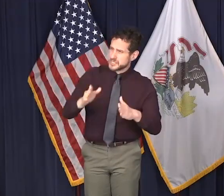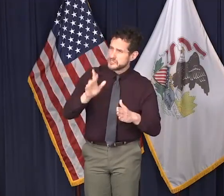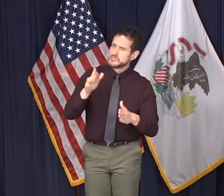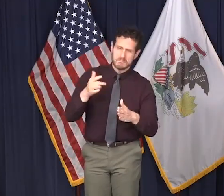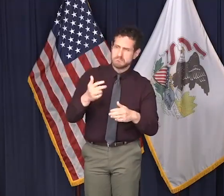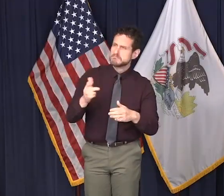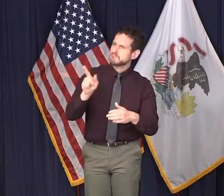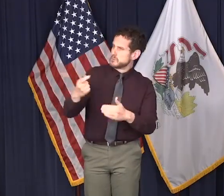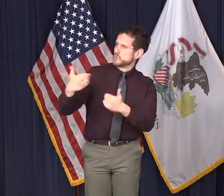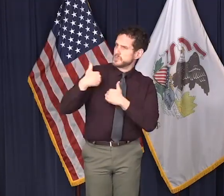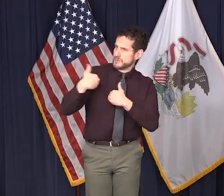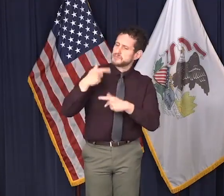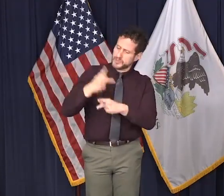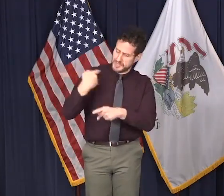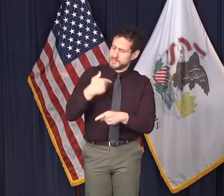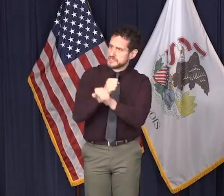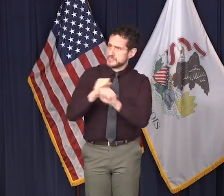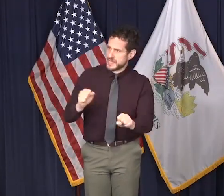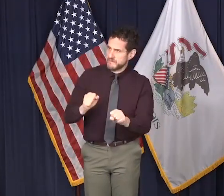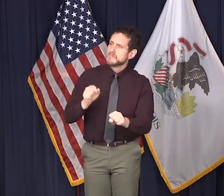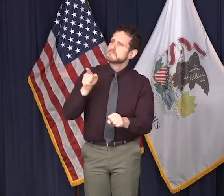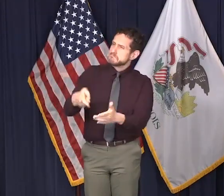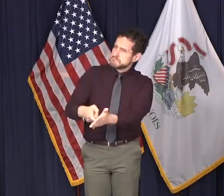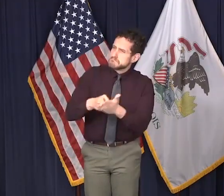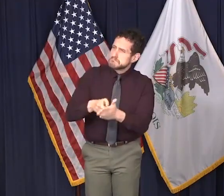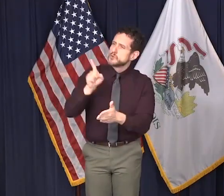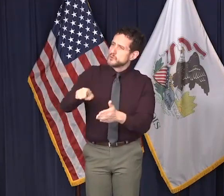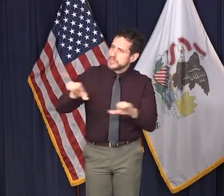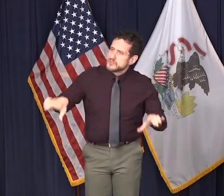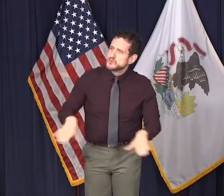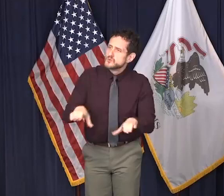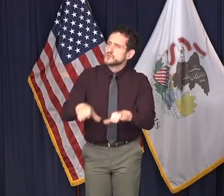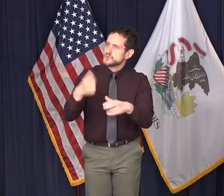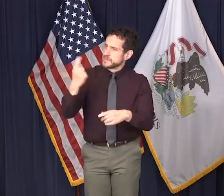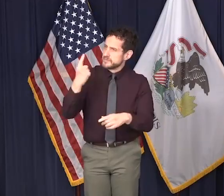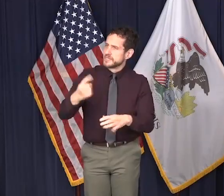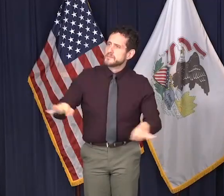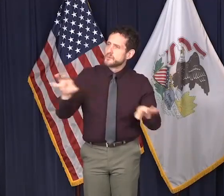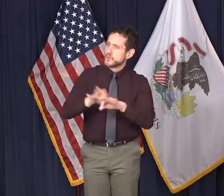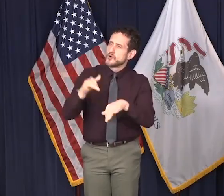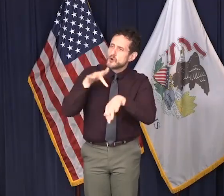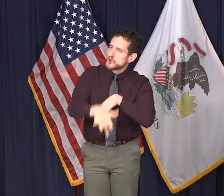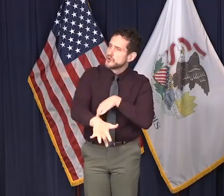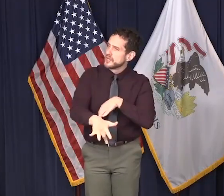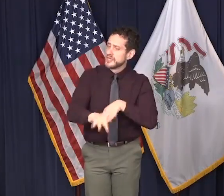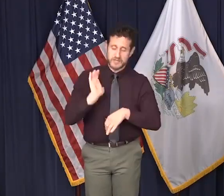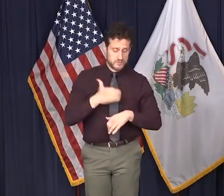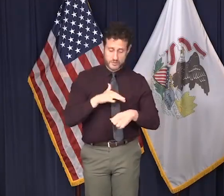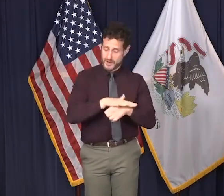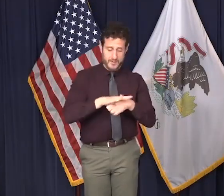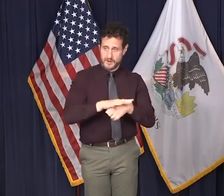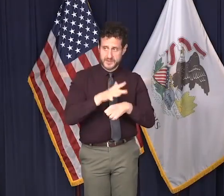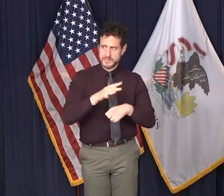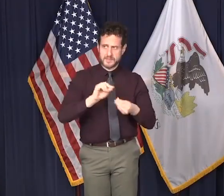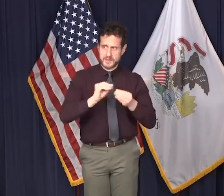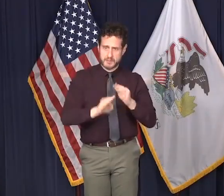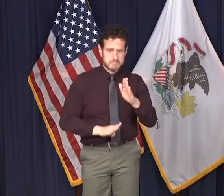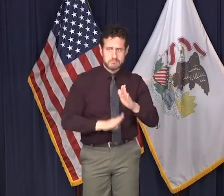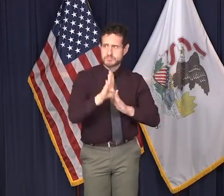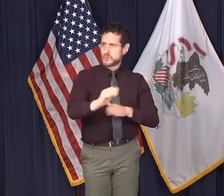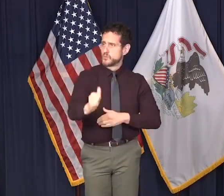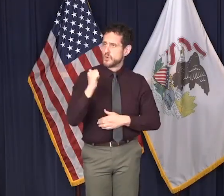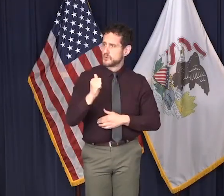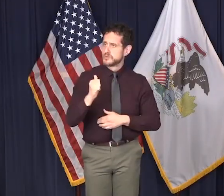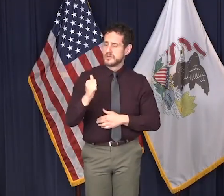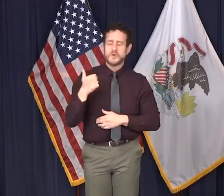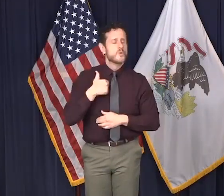Demand that they take action early so that regions don't have to undergo the challenges of